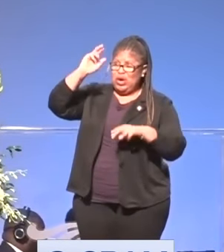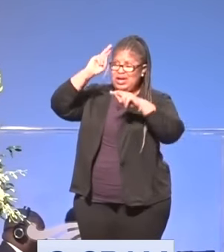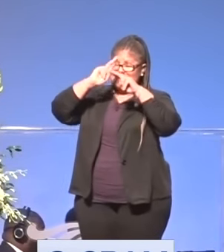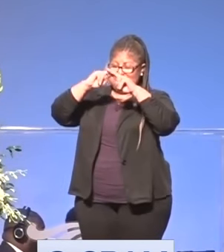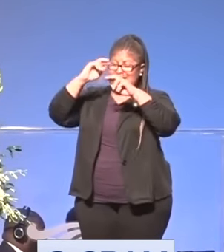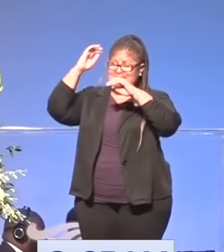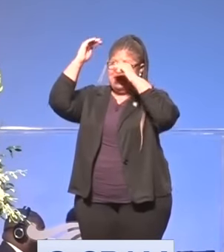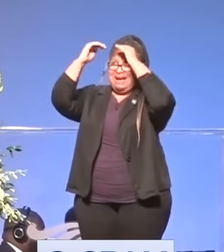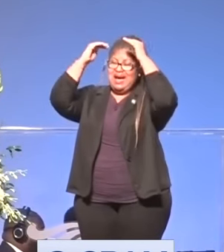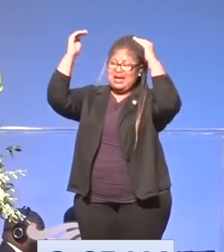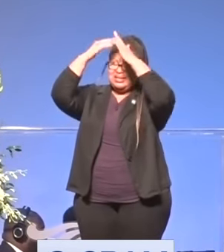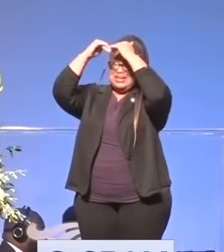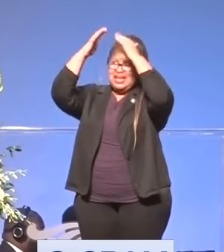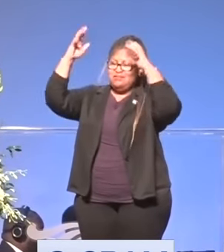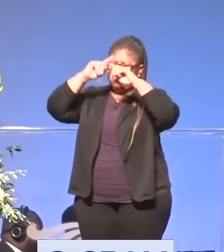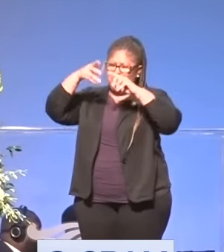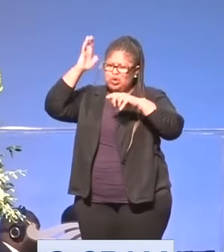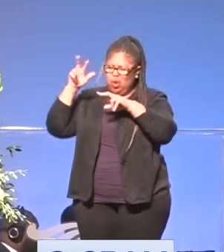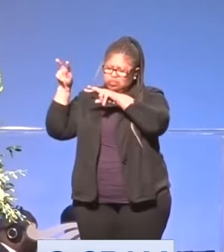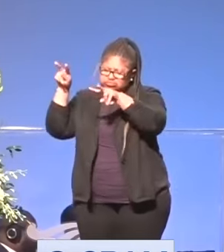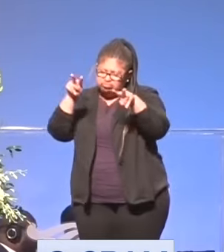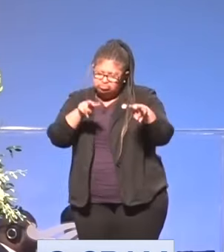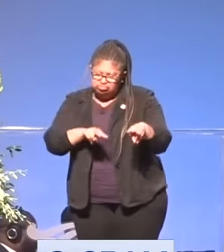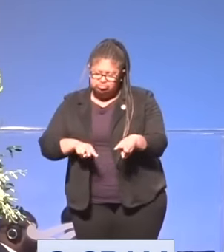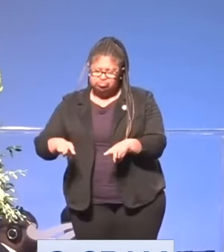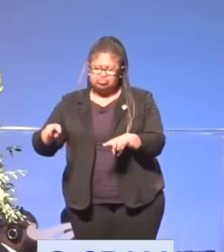Houston. It's always love in the hometown.